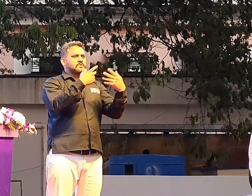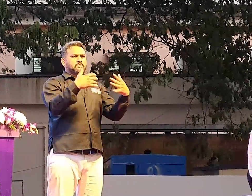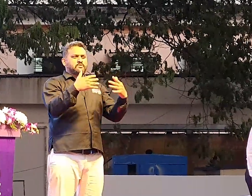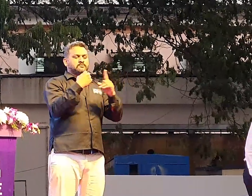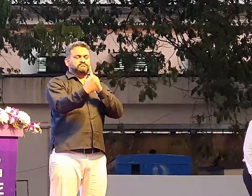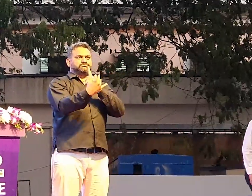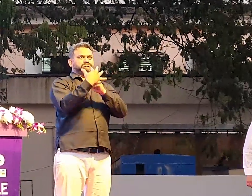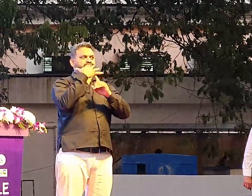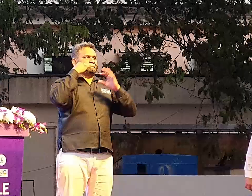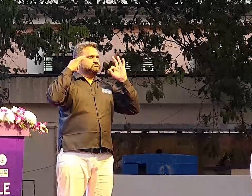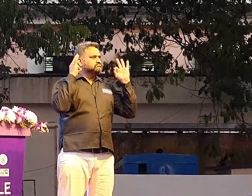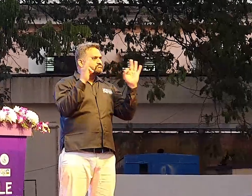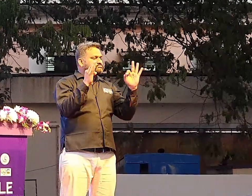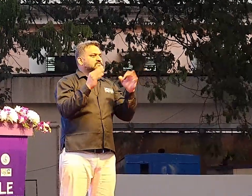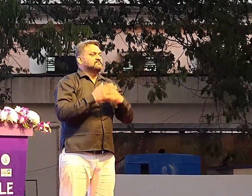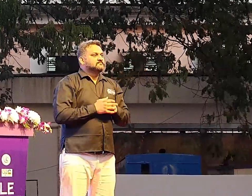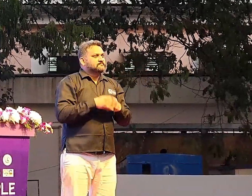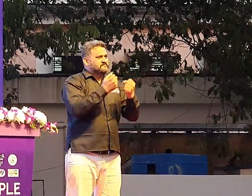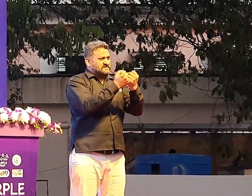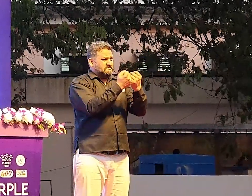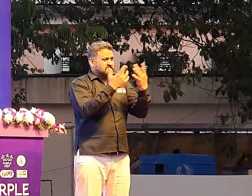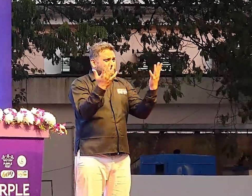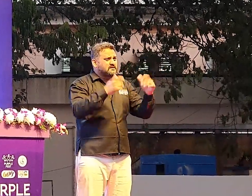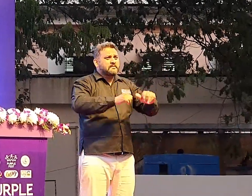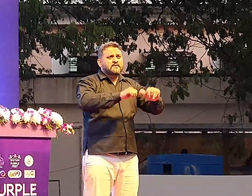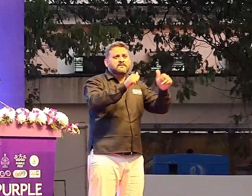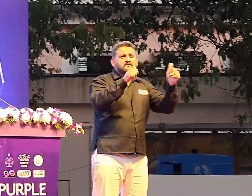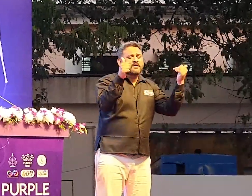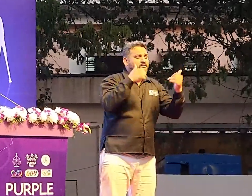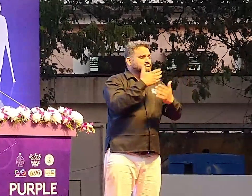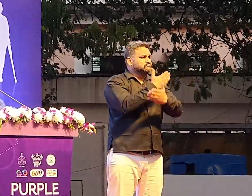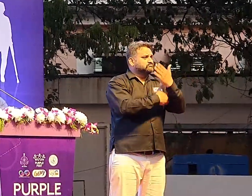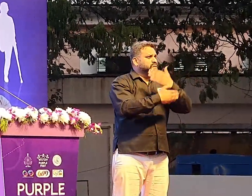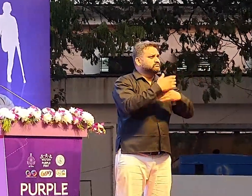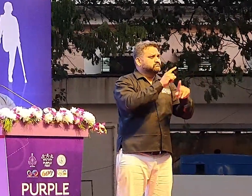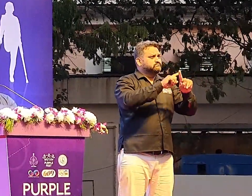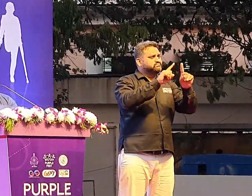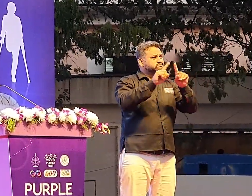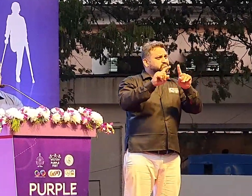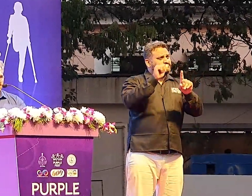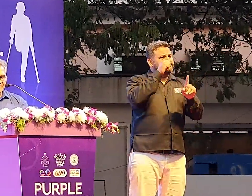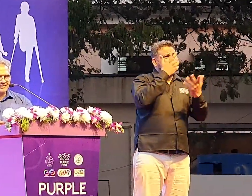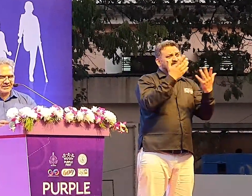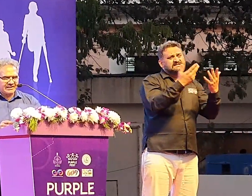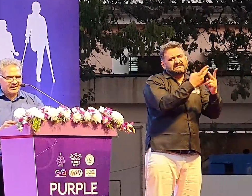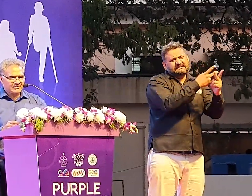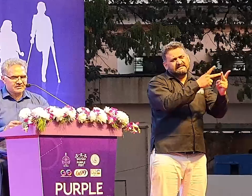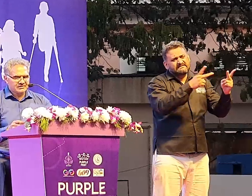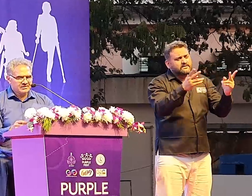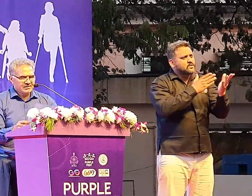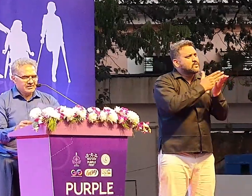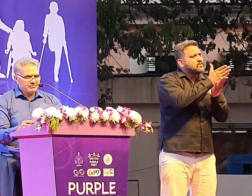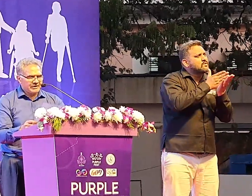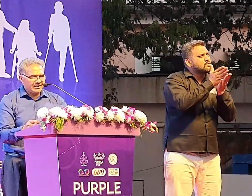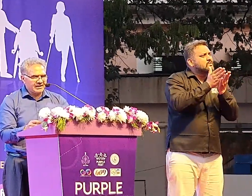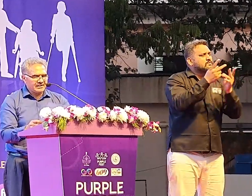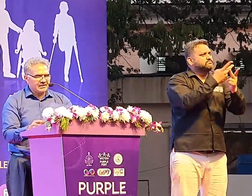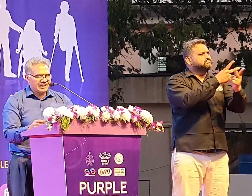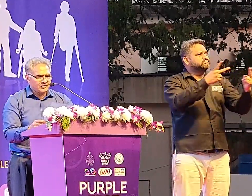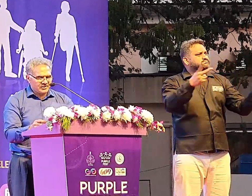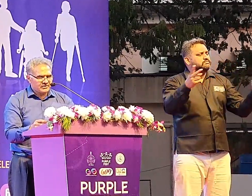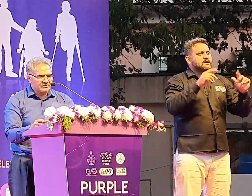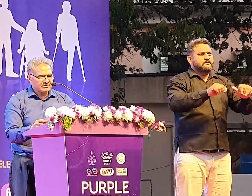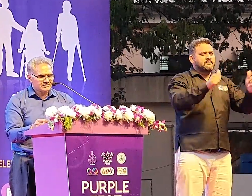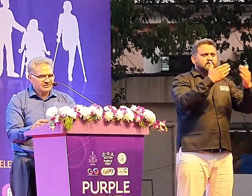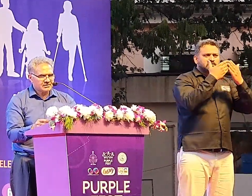us. The many accomplishments of our Divyangjan across diverse areas, be it